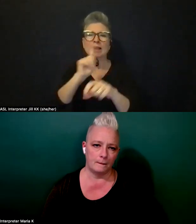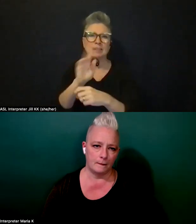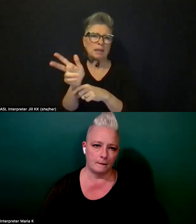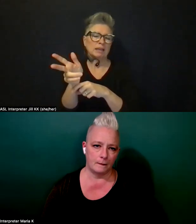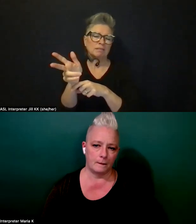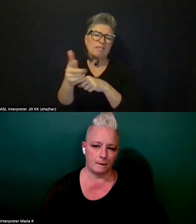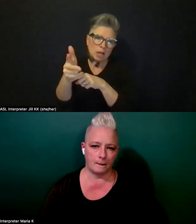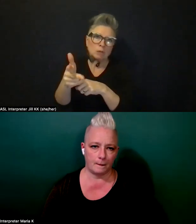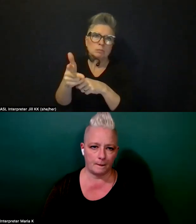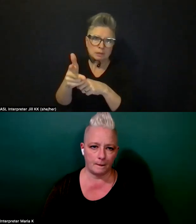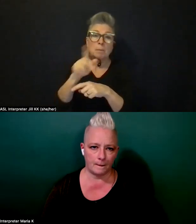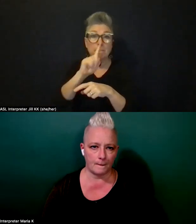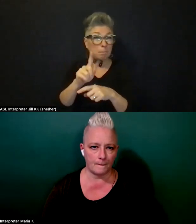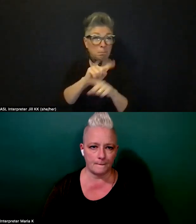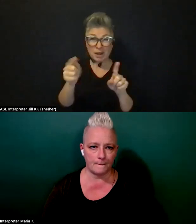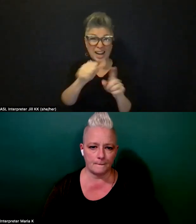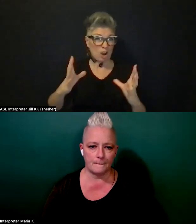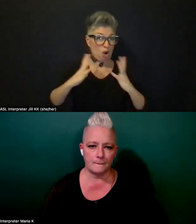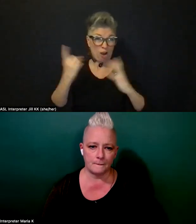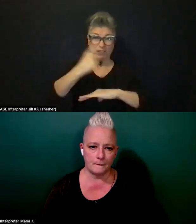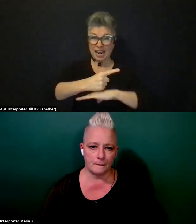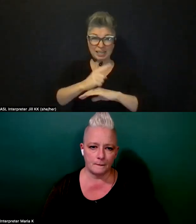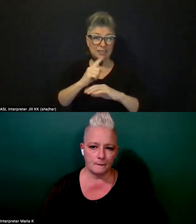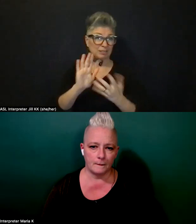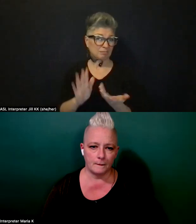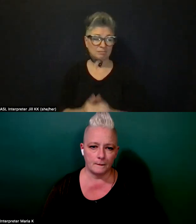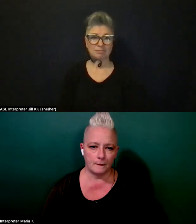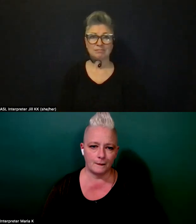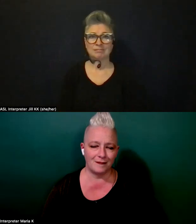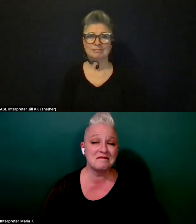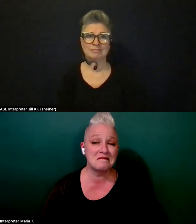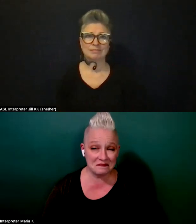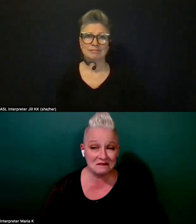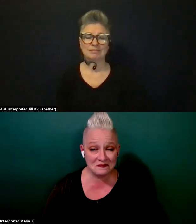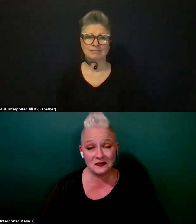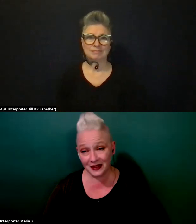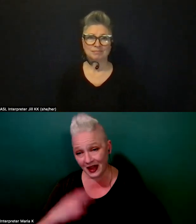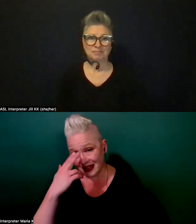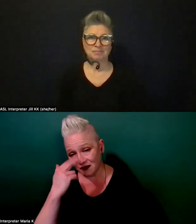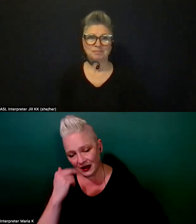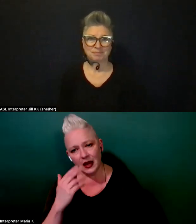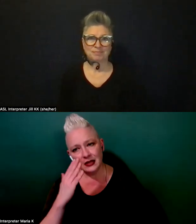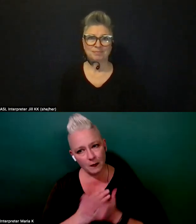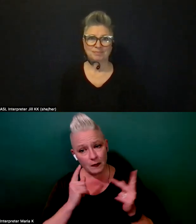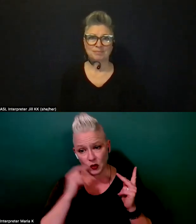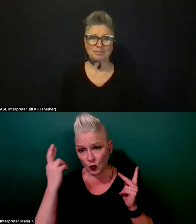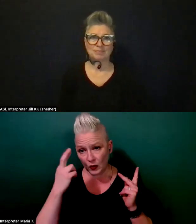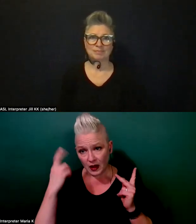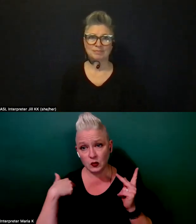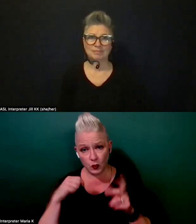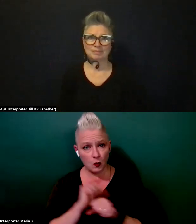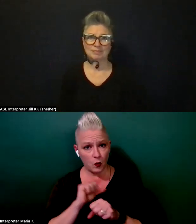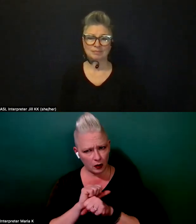filmed, but like on off days? Yeah, it's so funny. Some people don't realize that we work like a pretty